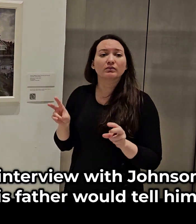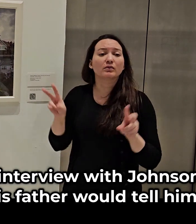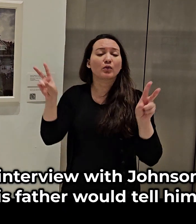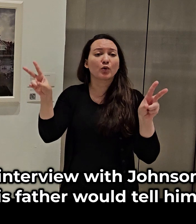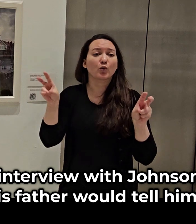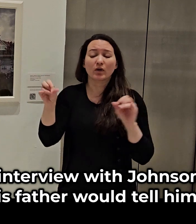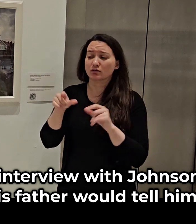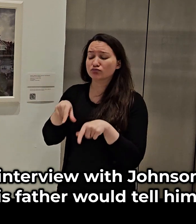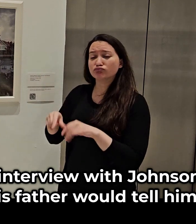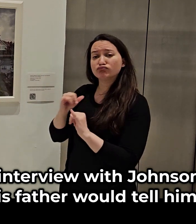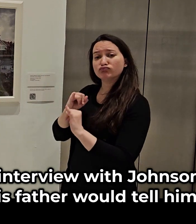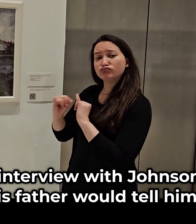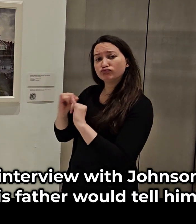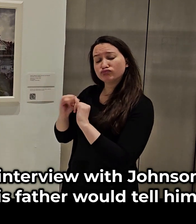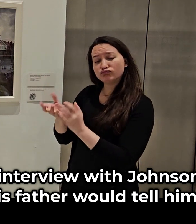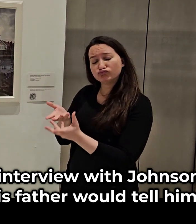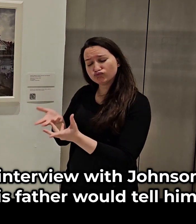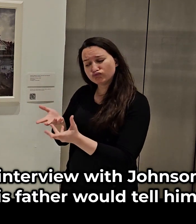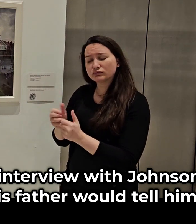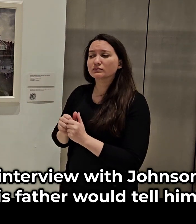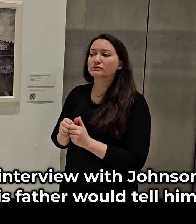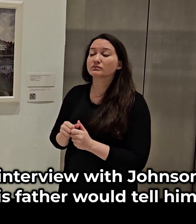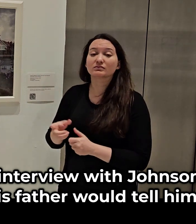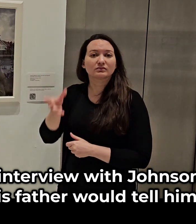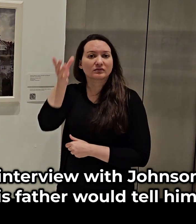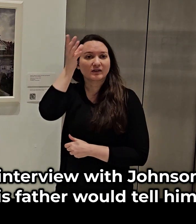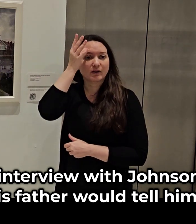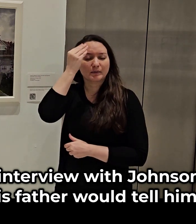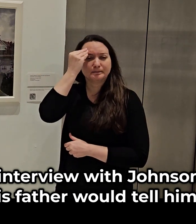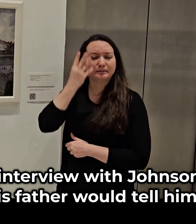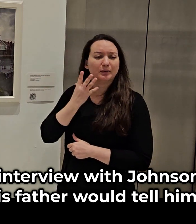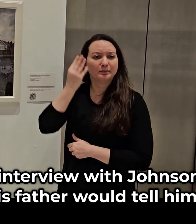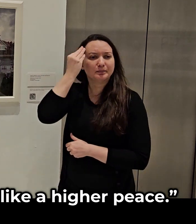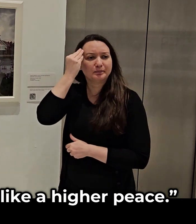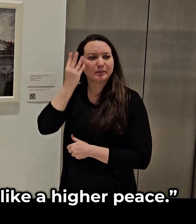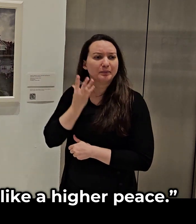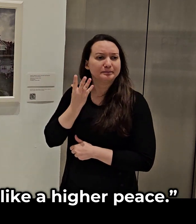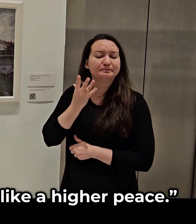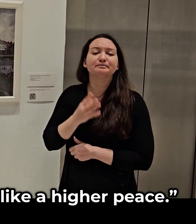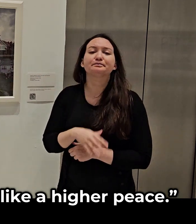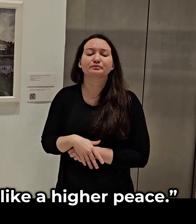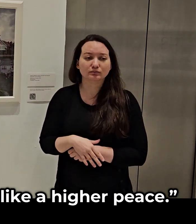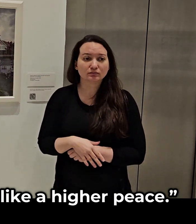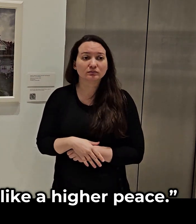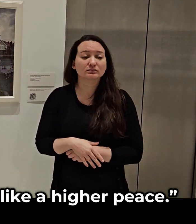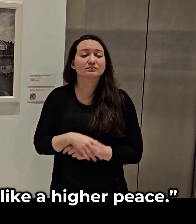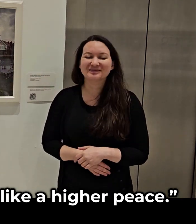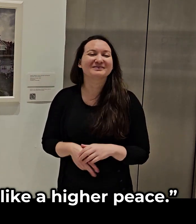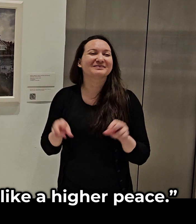Johnson is something that his father would tell him. Quote,